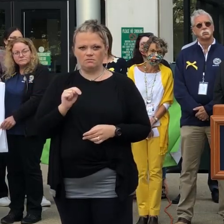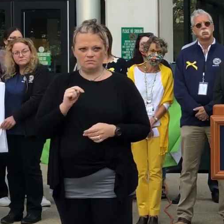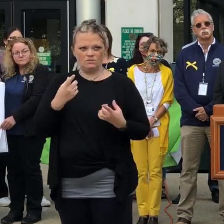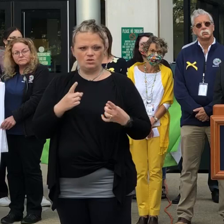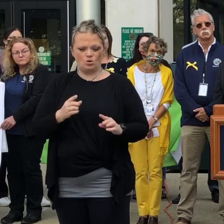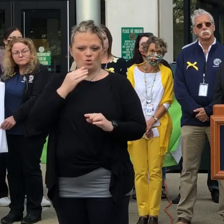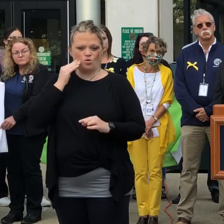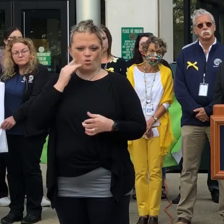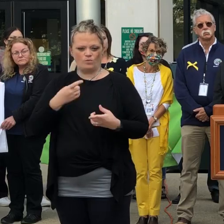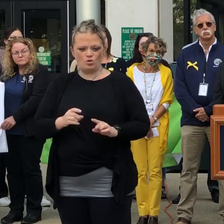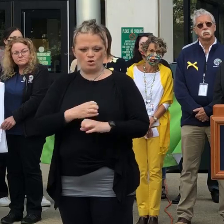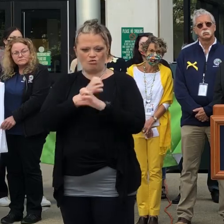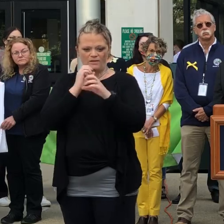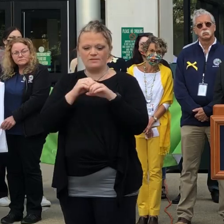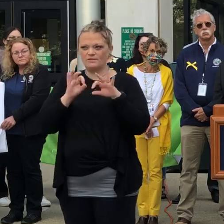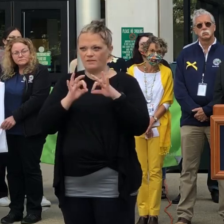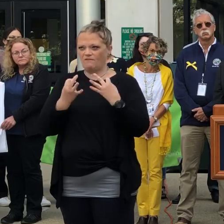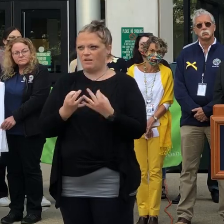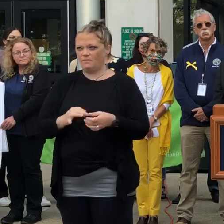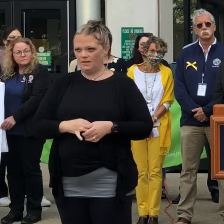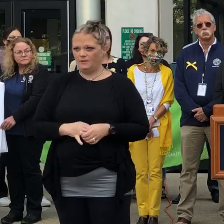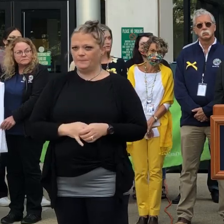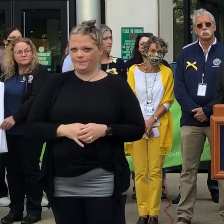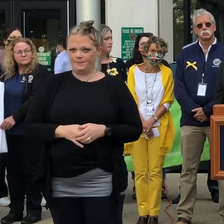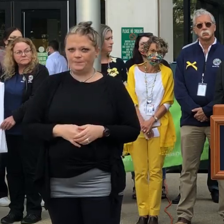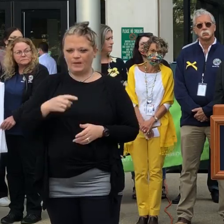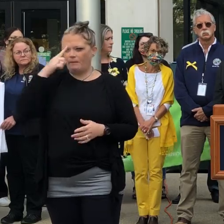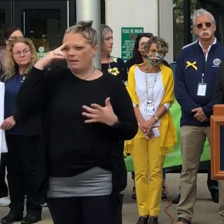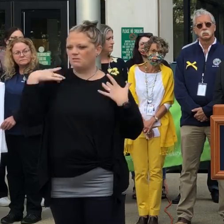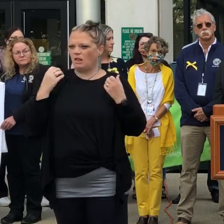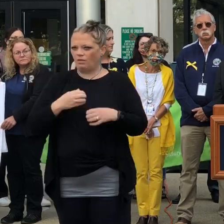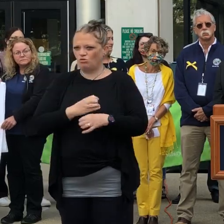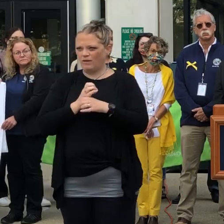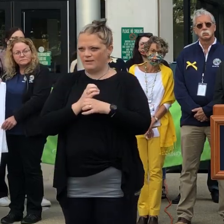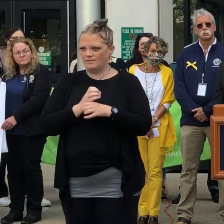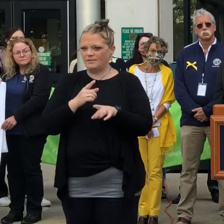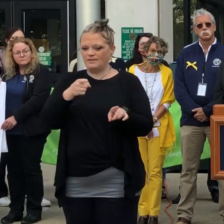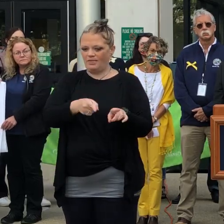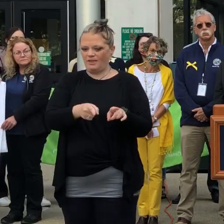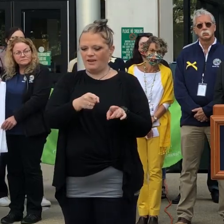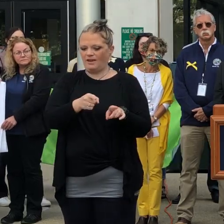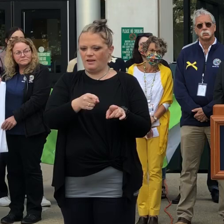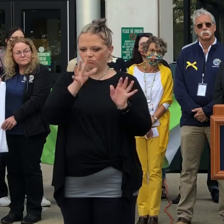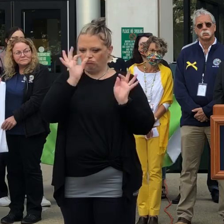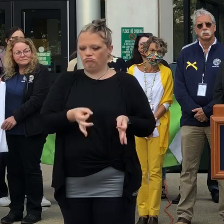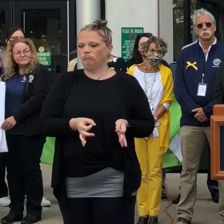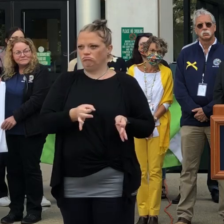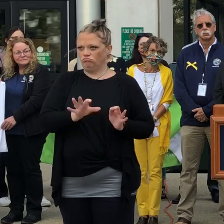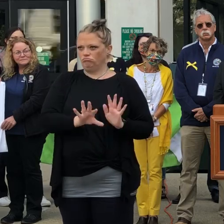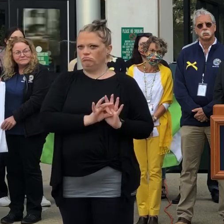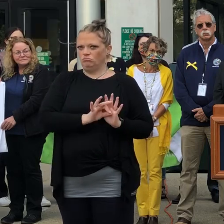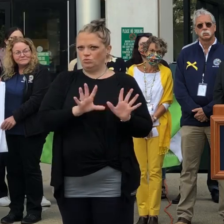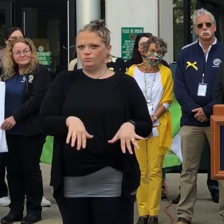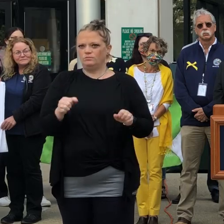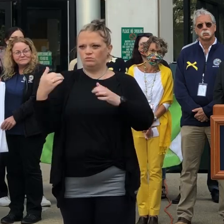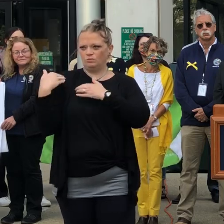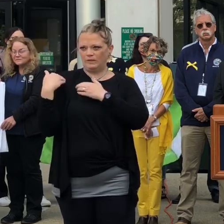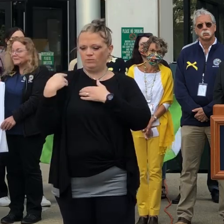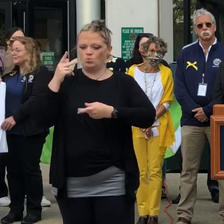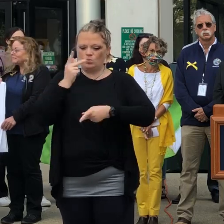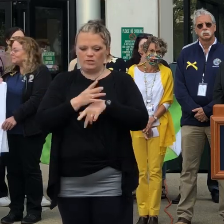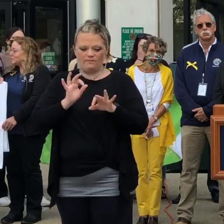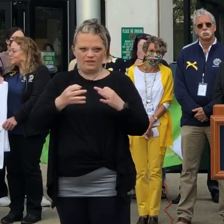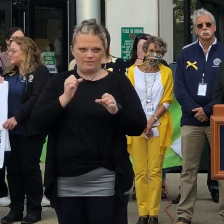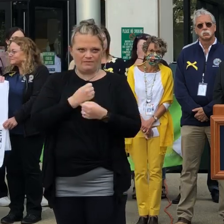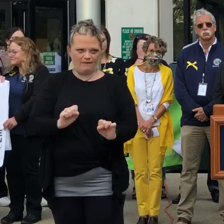a crisis in the family, a mental health crisis. It's something they can choose to do to take responsibility to keep their family